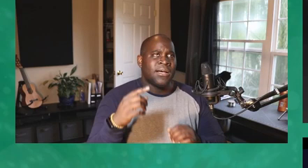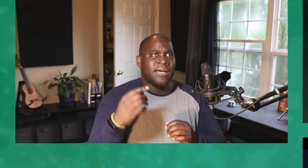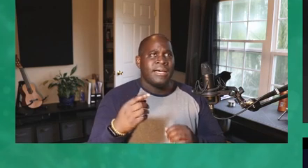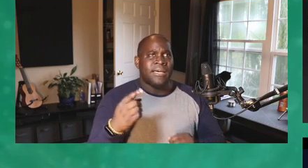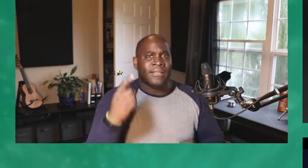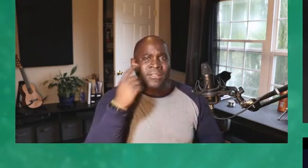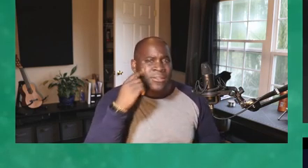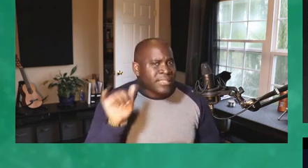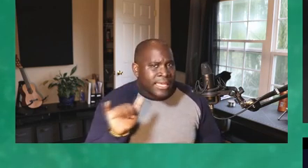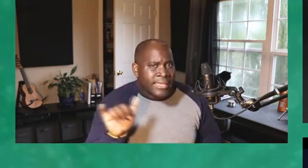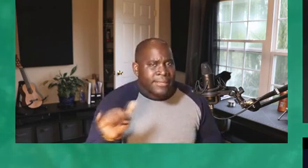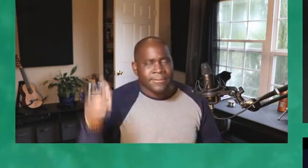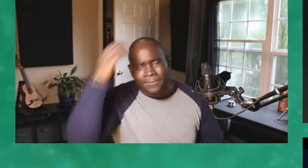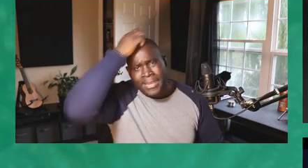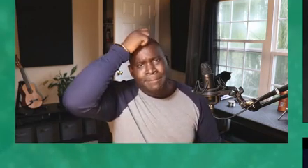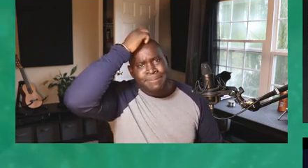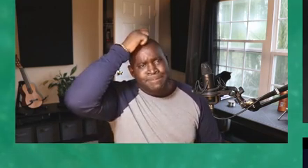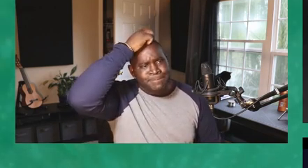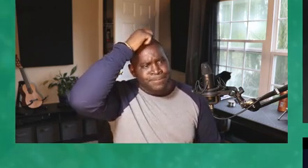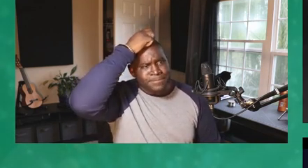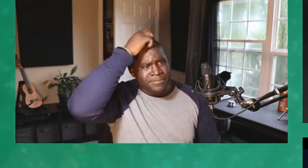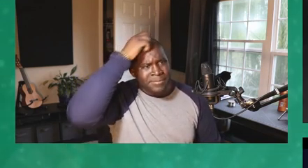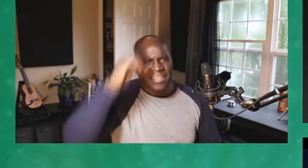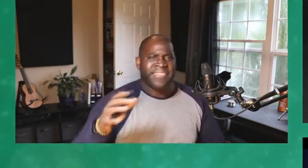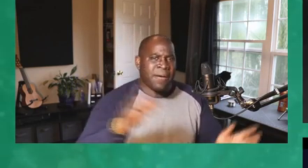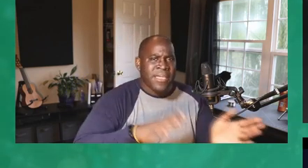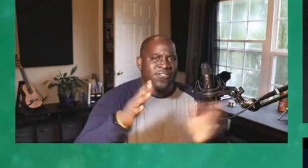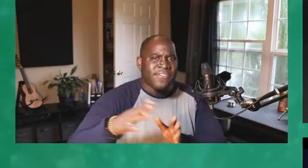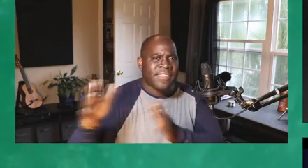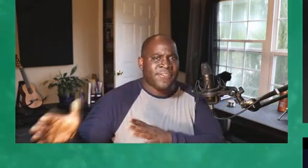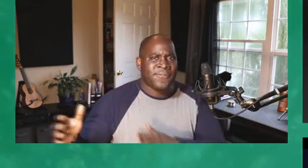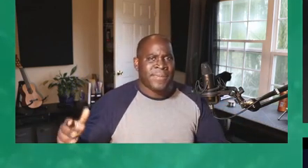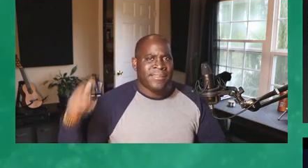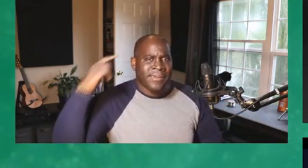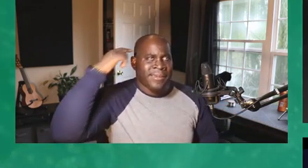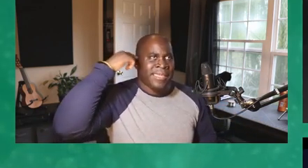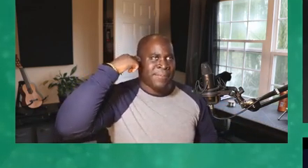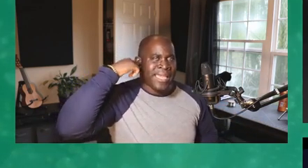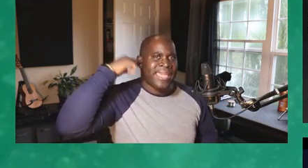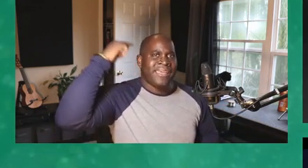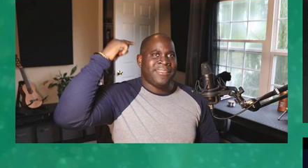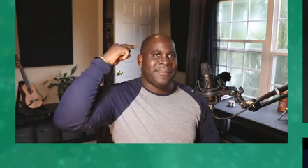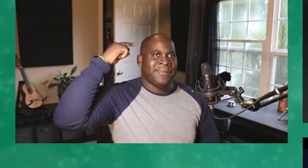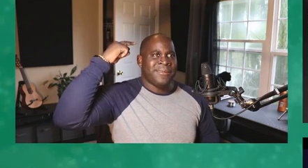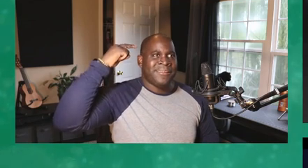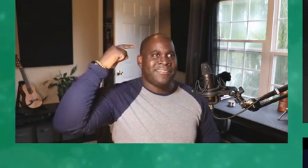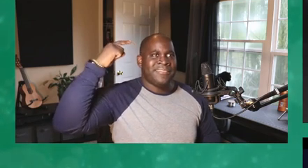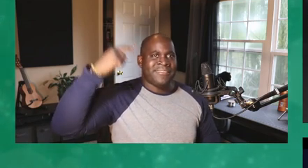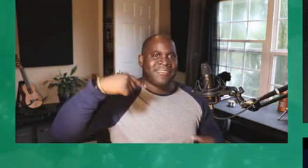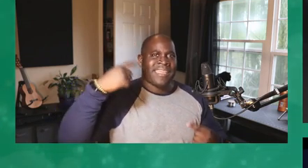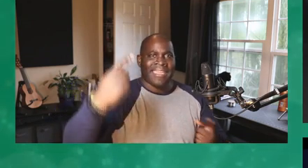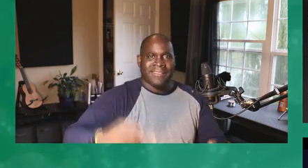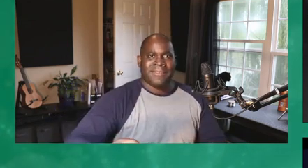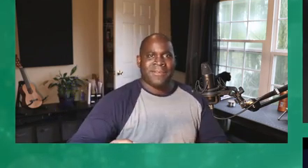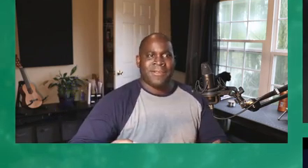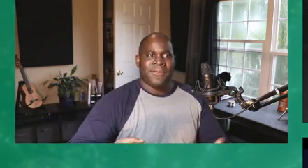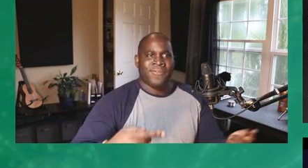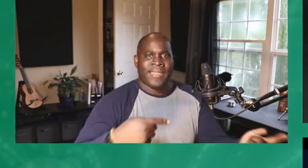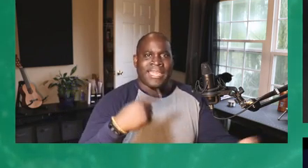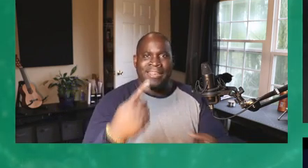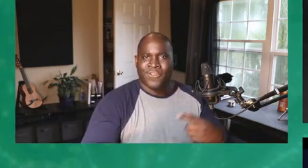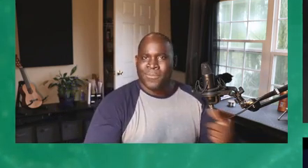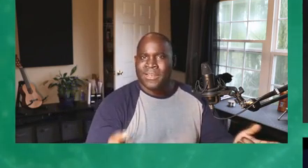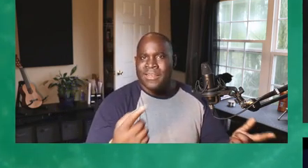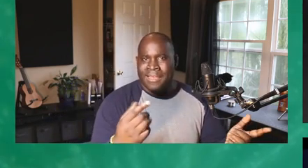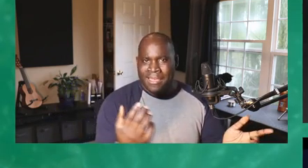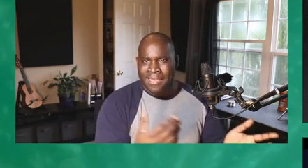or look like, right? That way it's just easier for me in my head to say it so